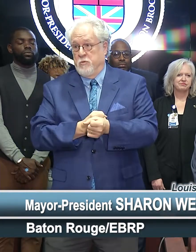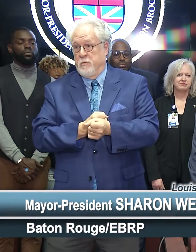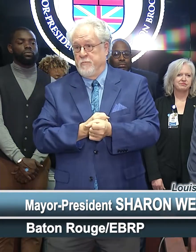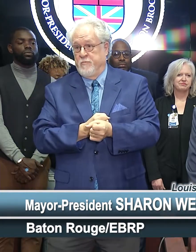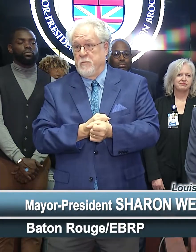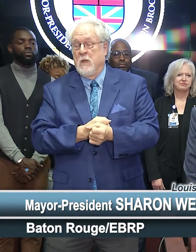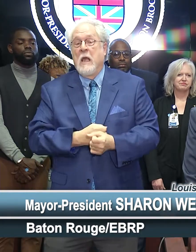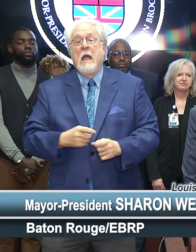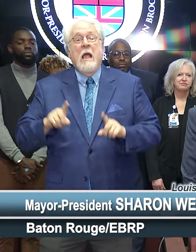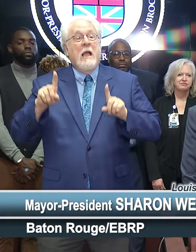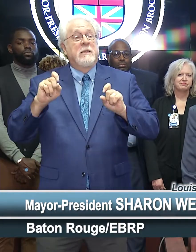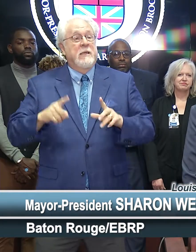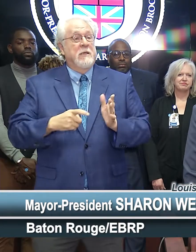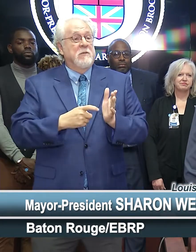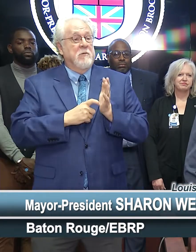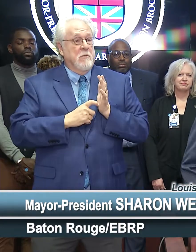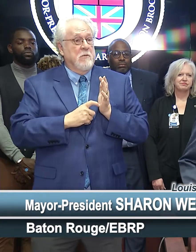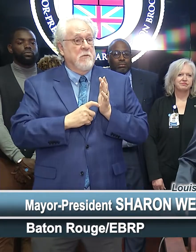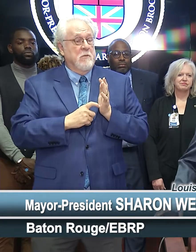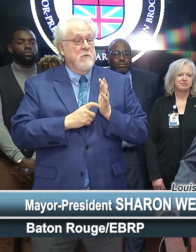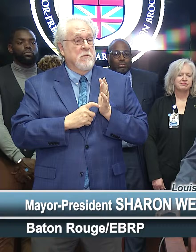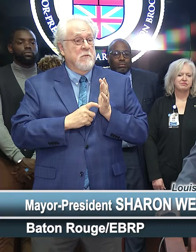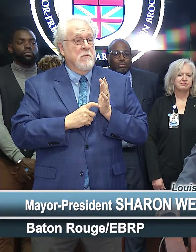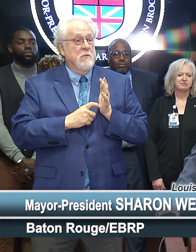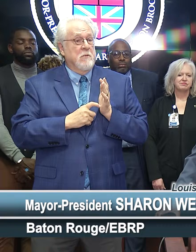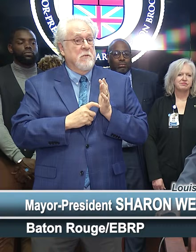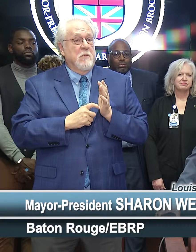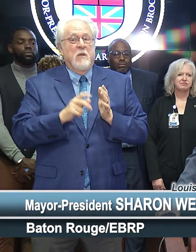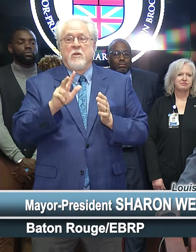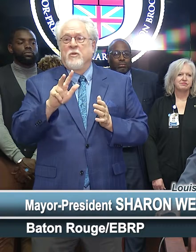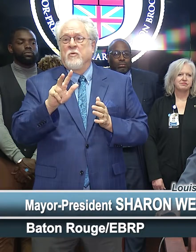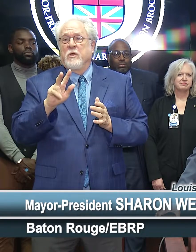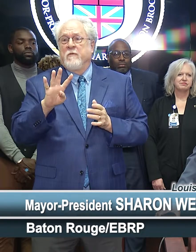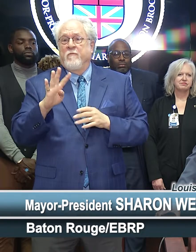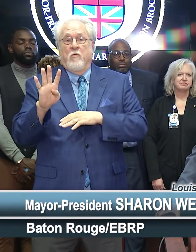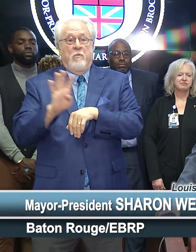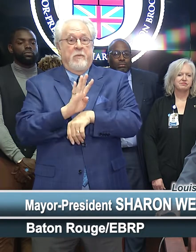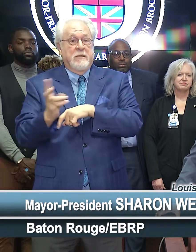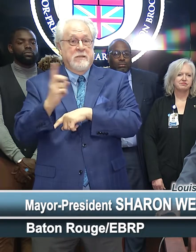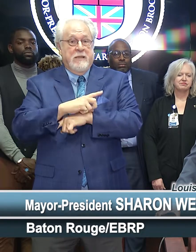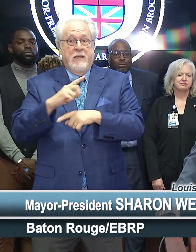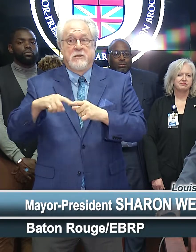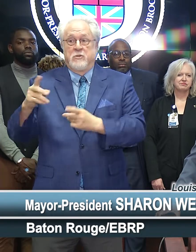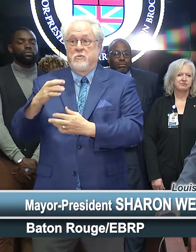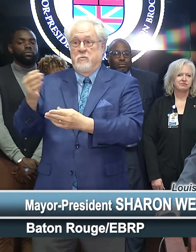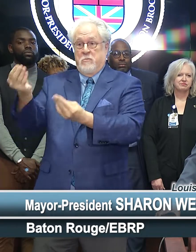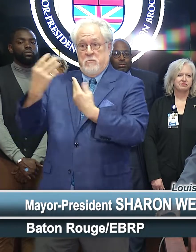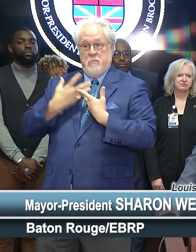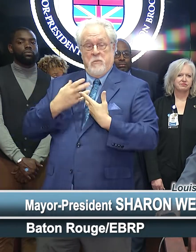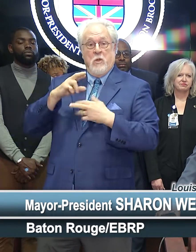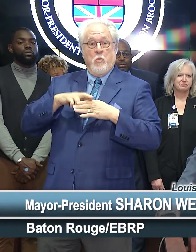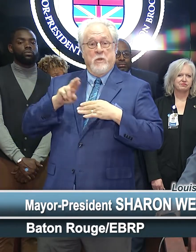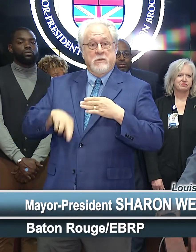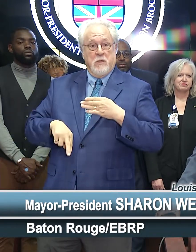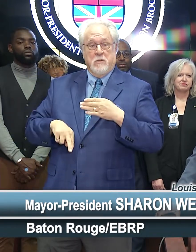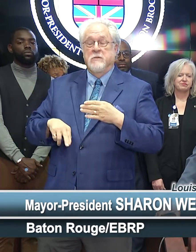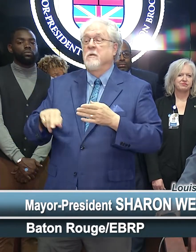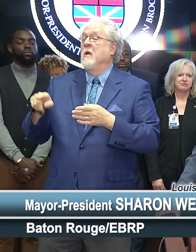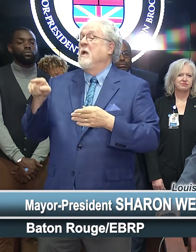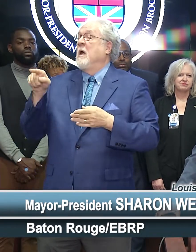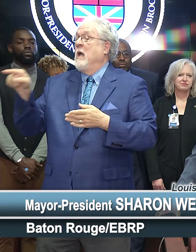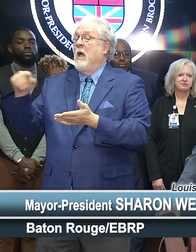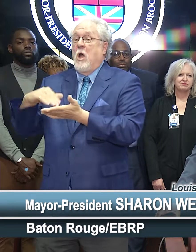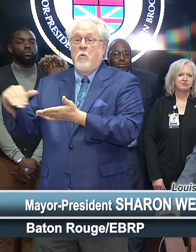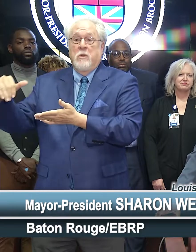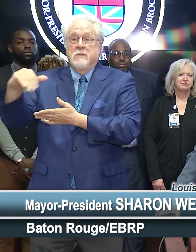The test will take 3 to 4 business days. with the results sent to the healthcare provider